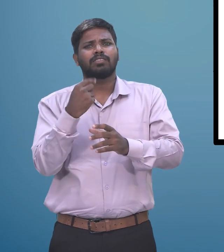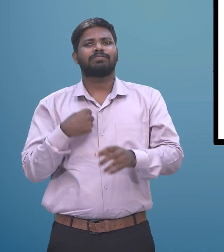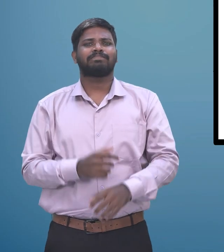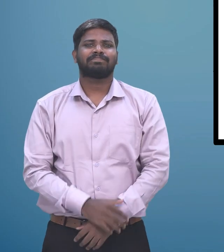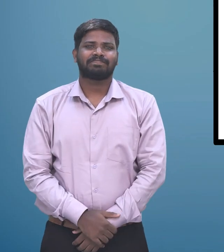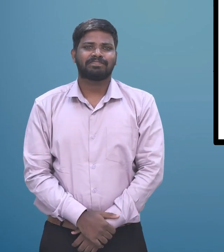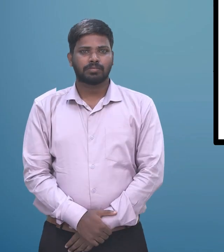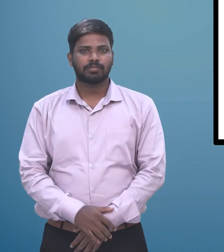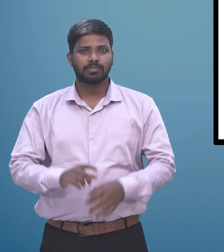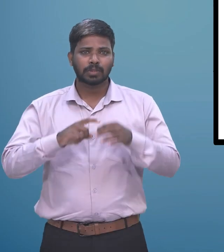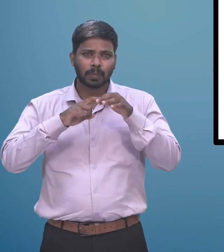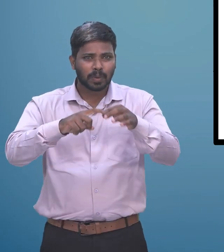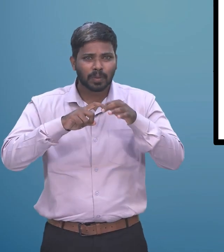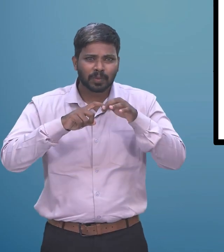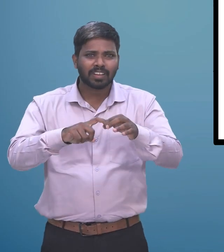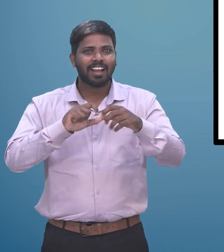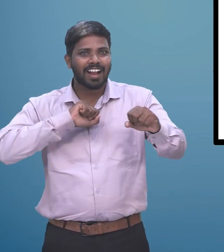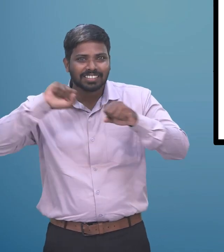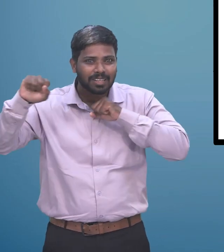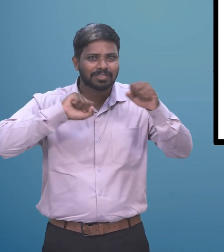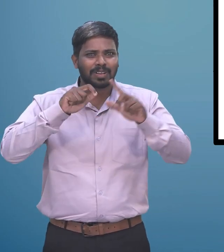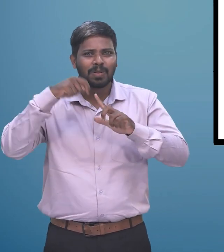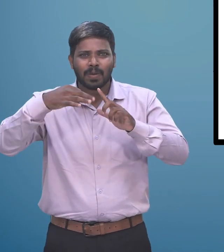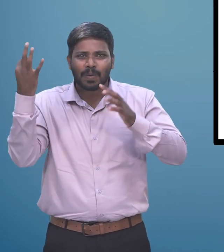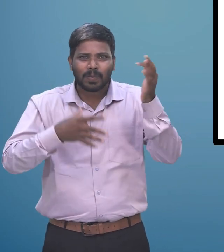enriches. Questions, activities and projects.